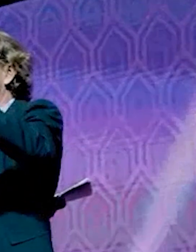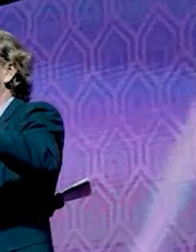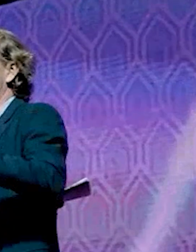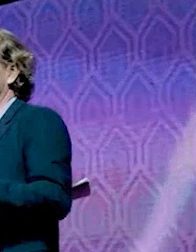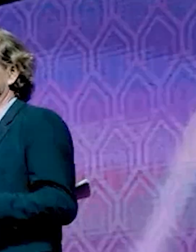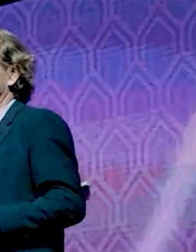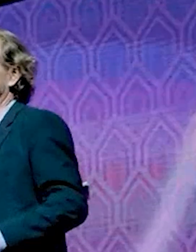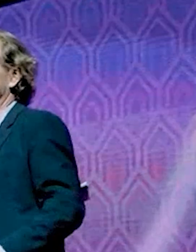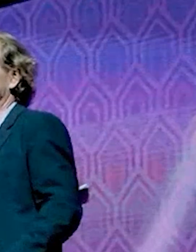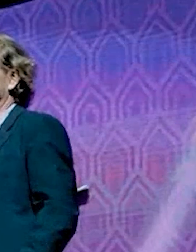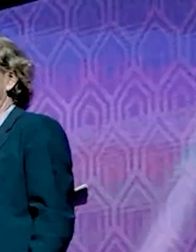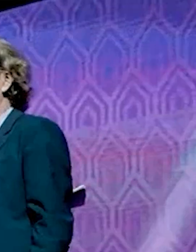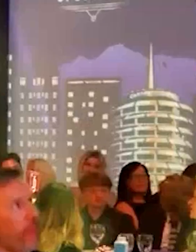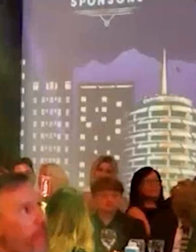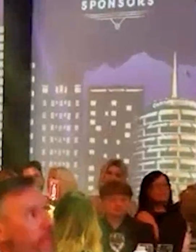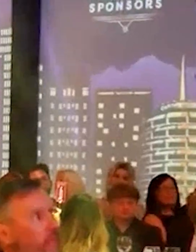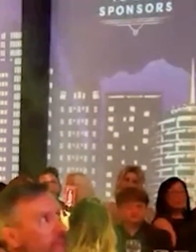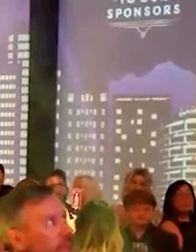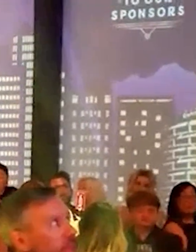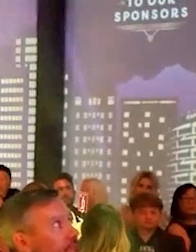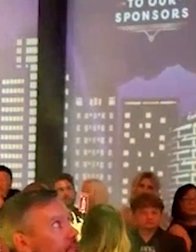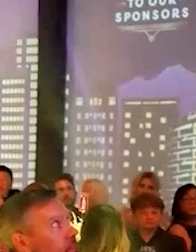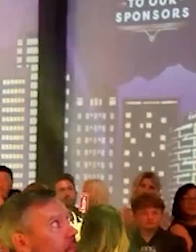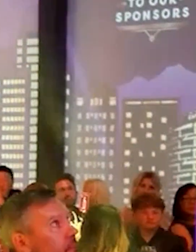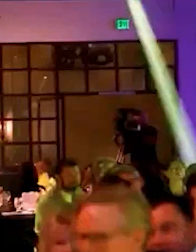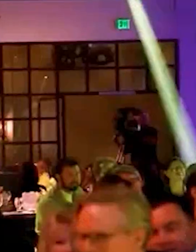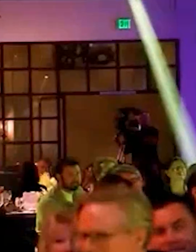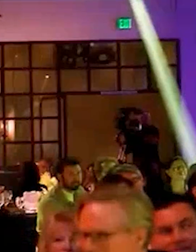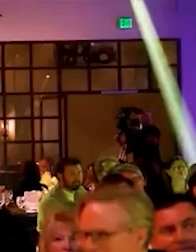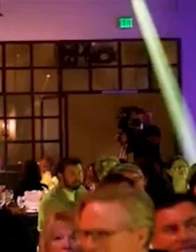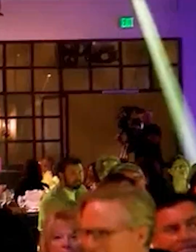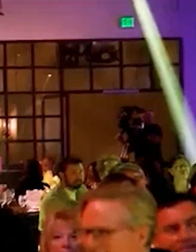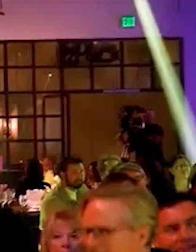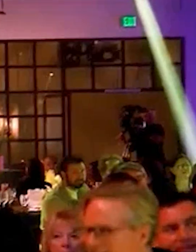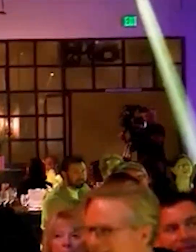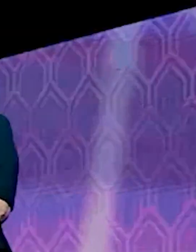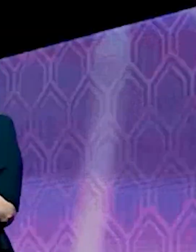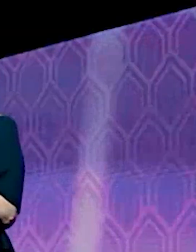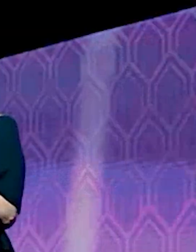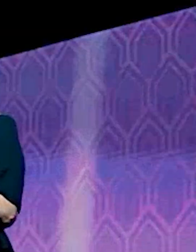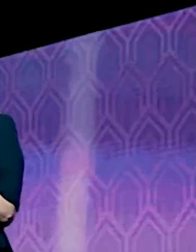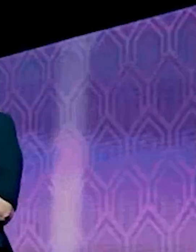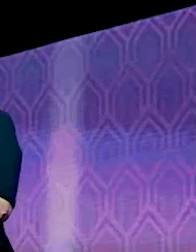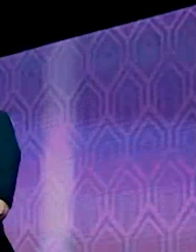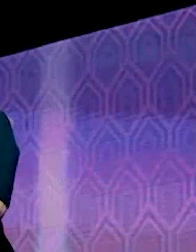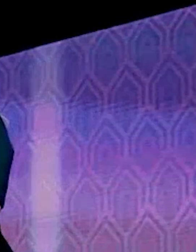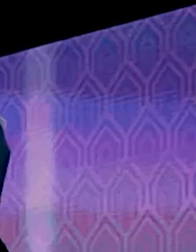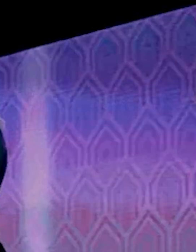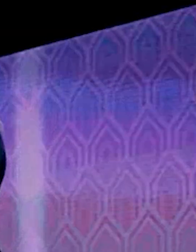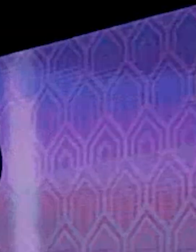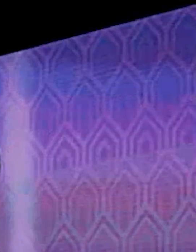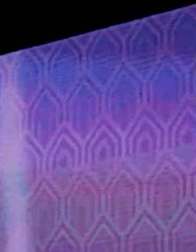We can prevent every single one of those dissections if we know who's at risk. And so you being here